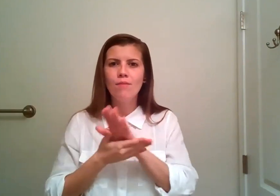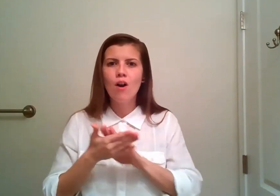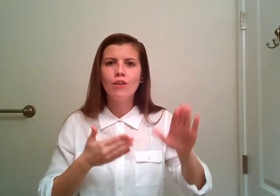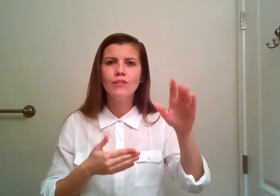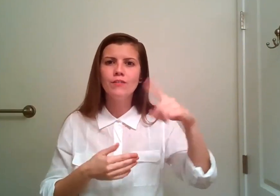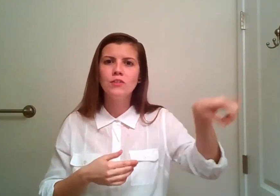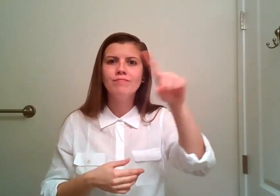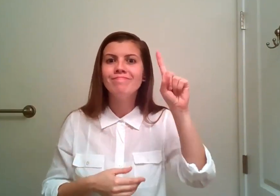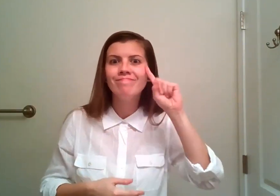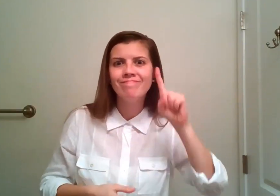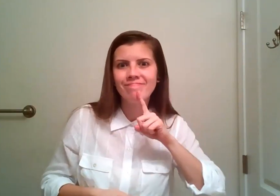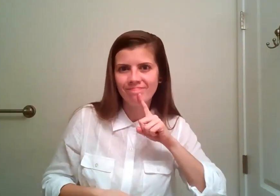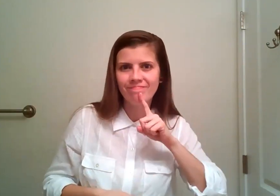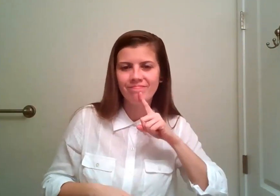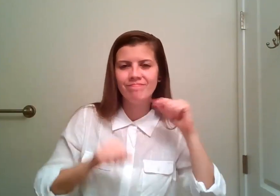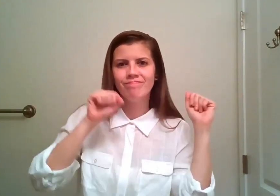And then I was accepted in New York